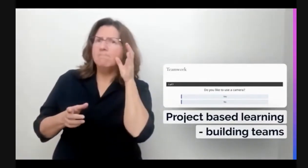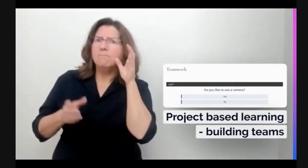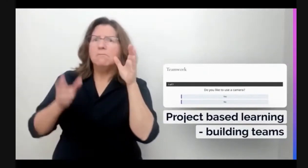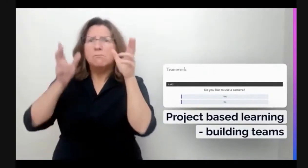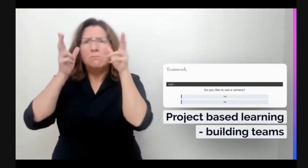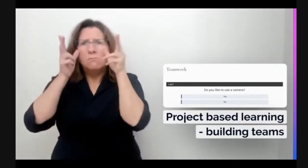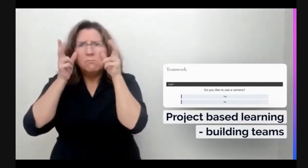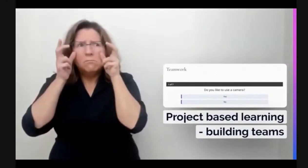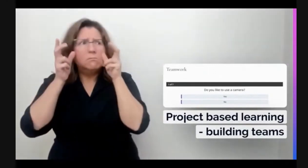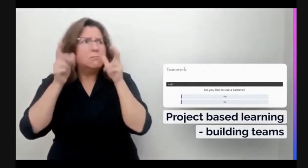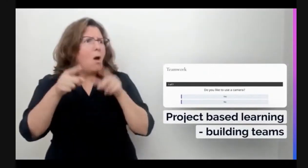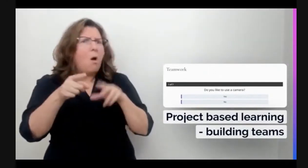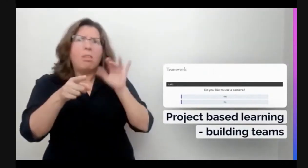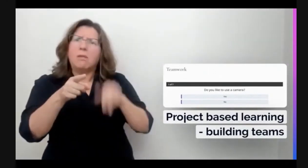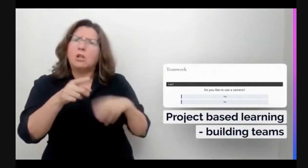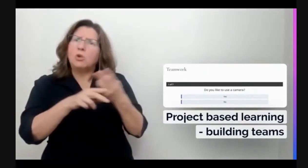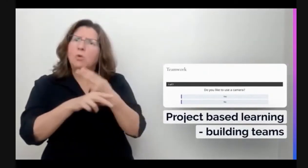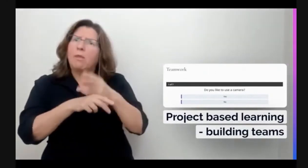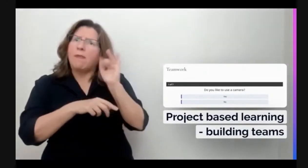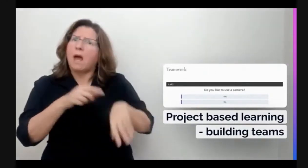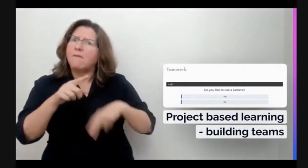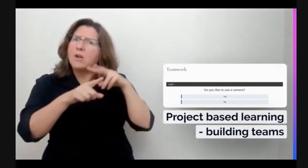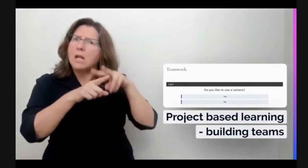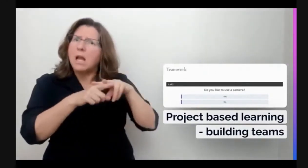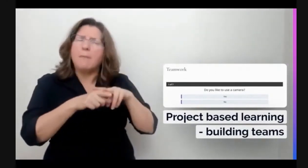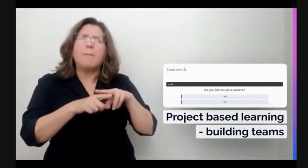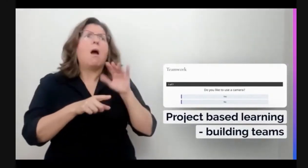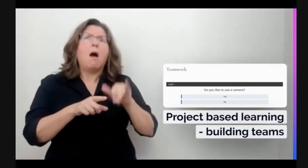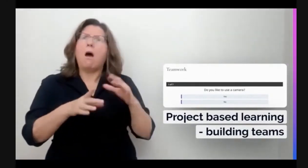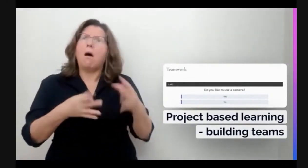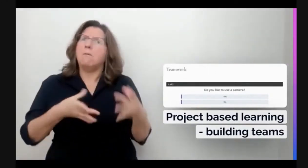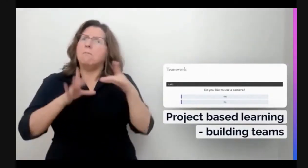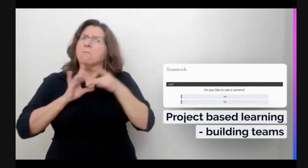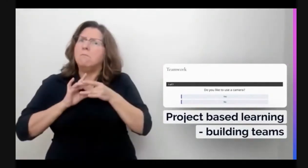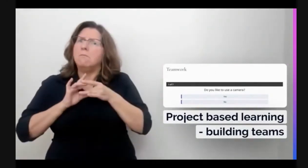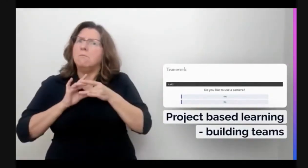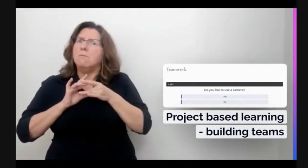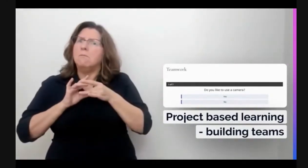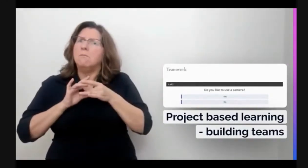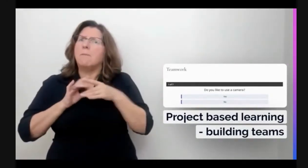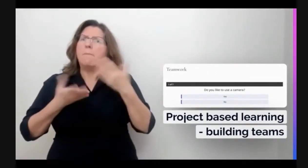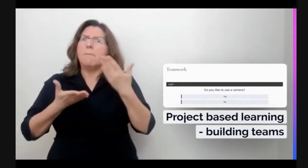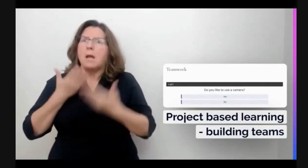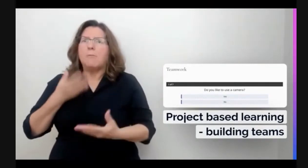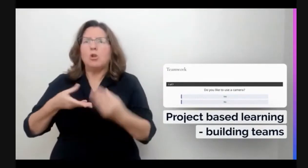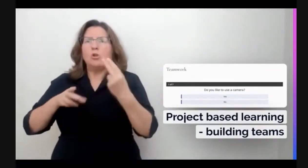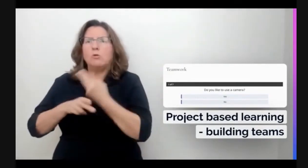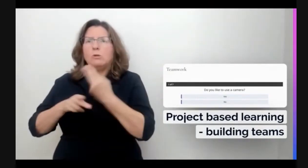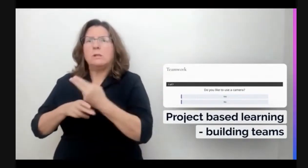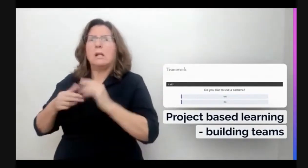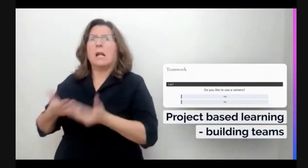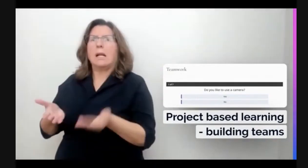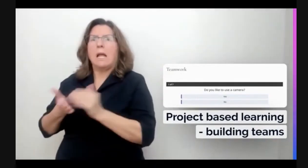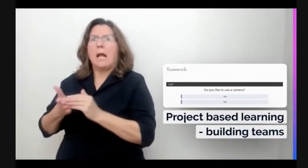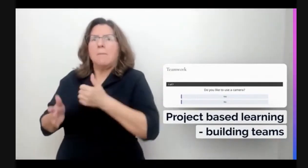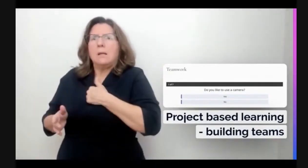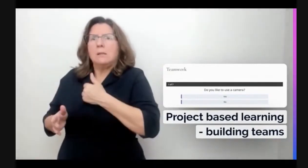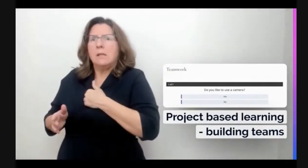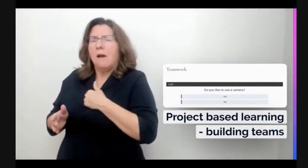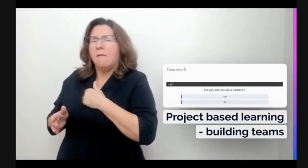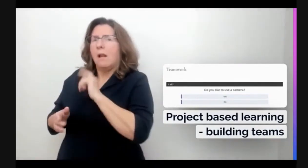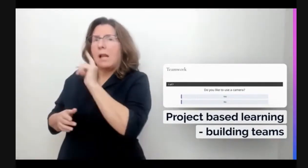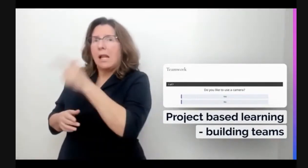It provides a natural, meaningful environment to express themselves and to listen to others. This type of